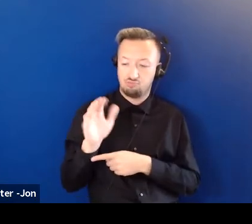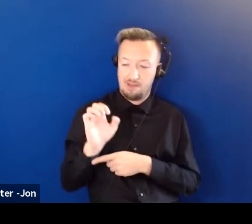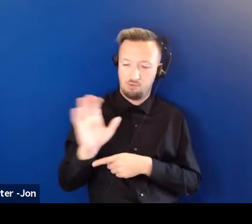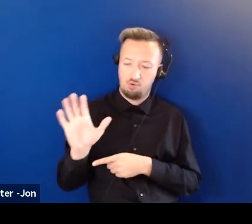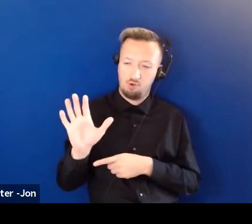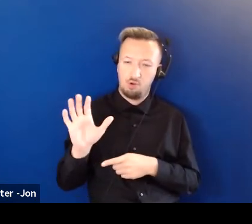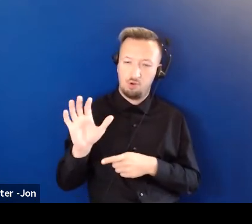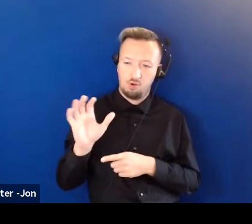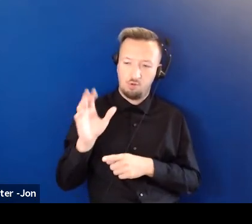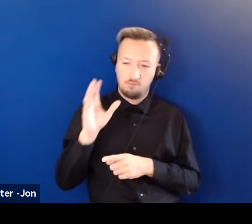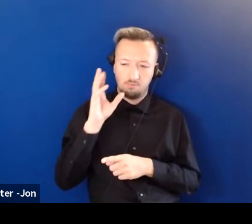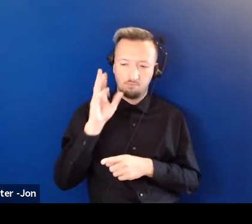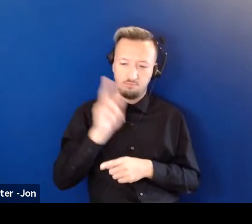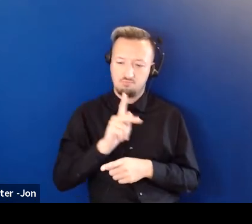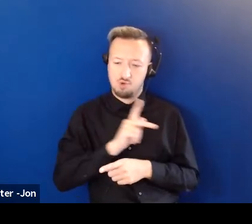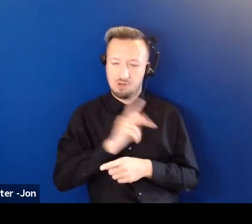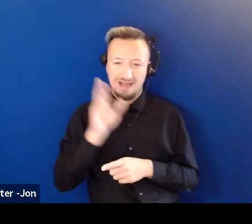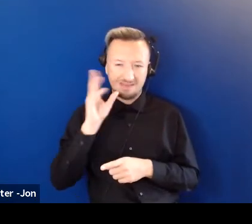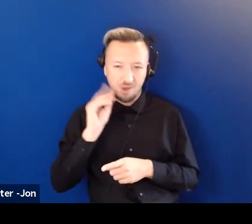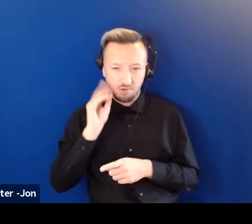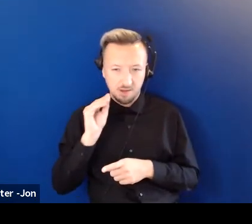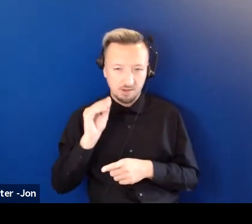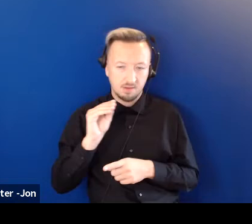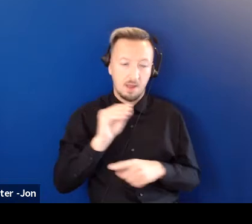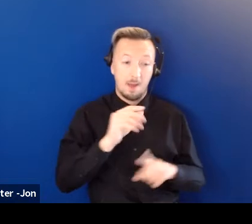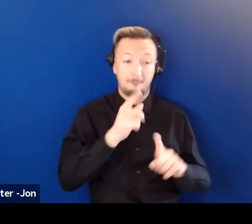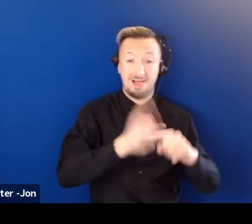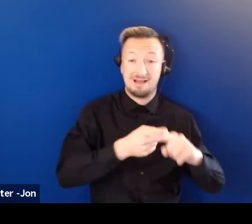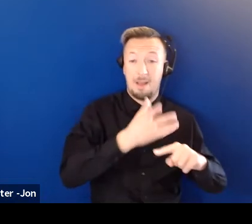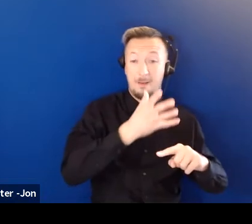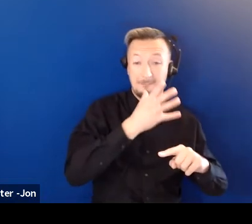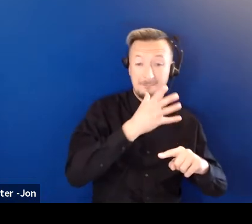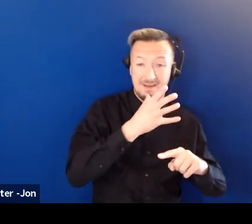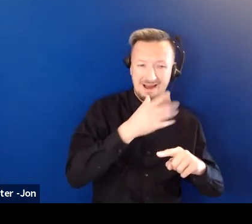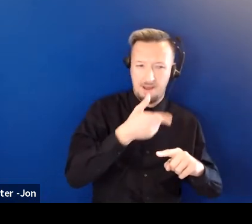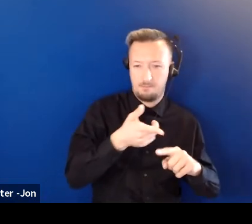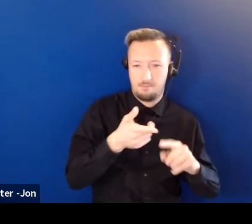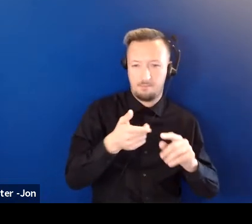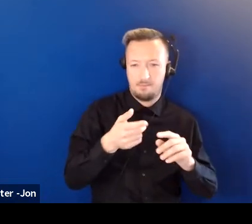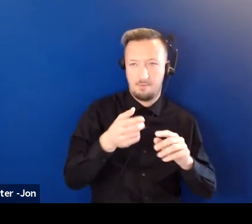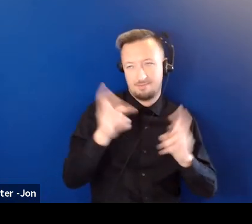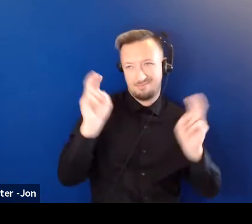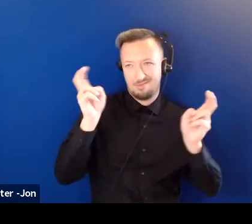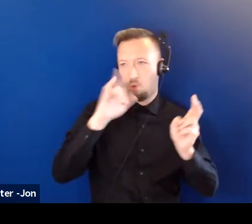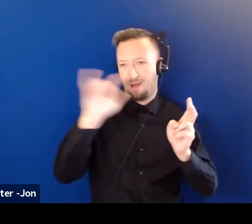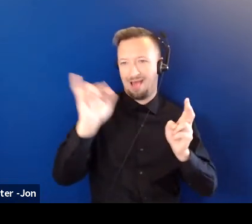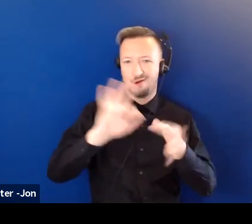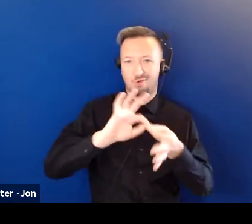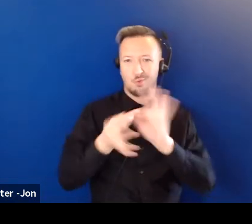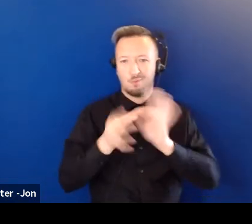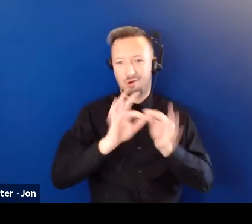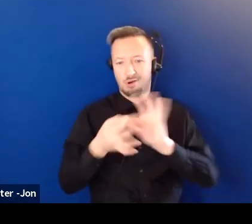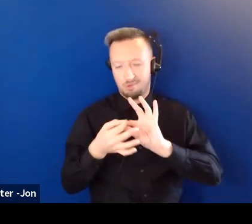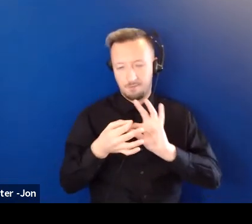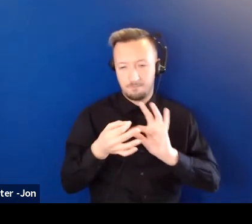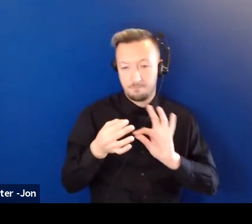adult's experiences, and then mom, and kind of being almost like a translator is how I picture it. But